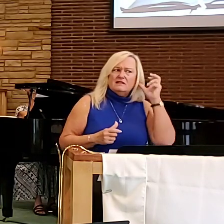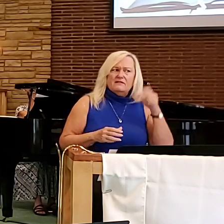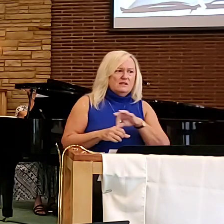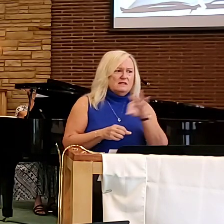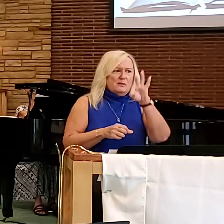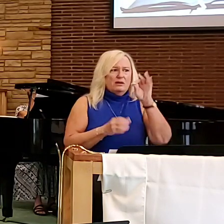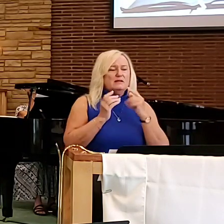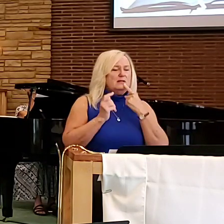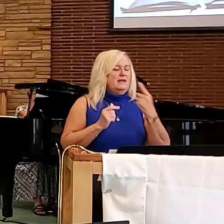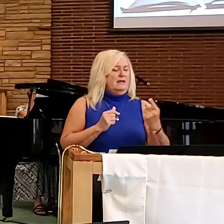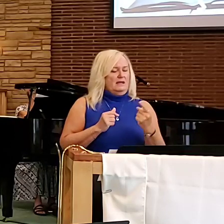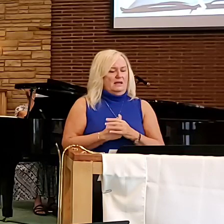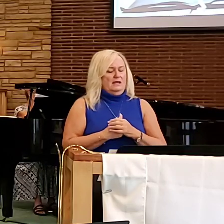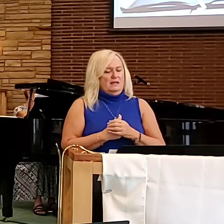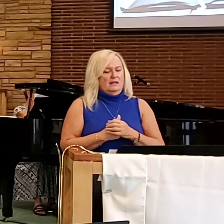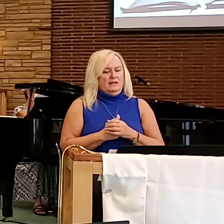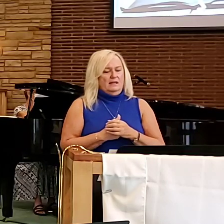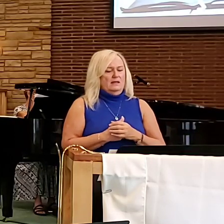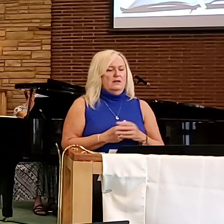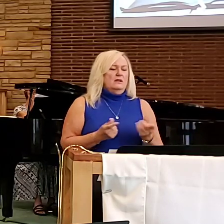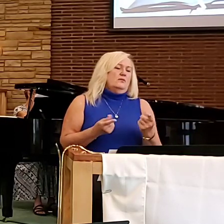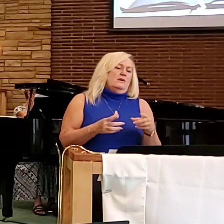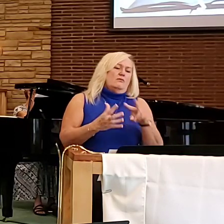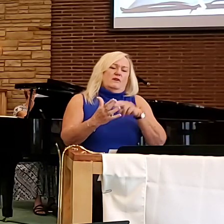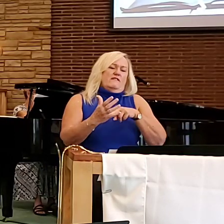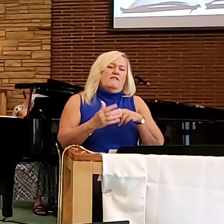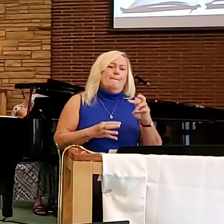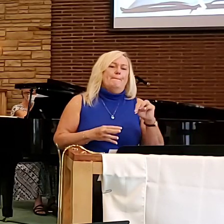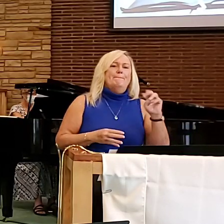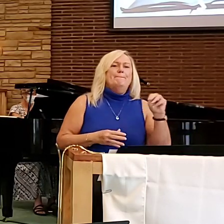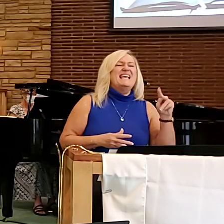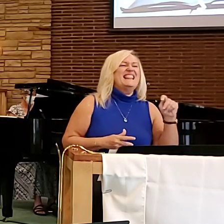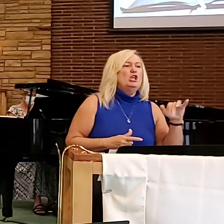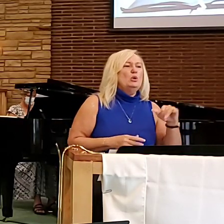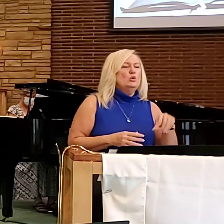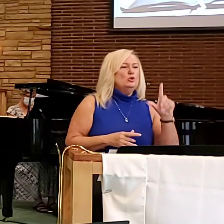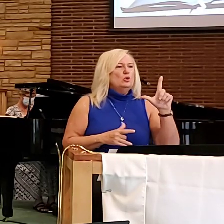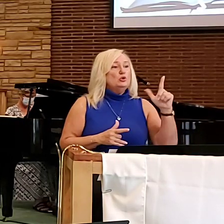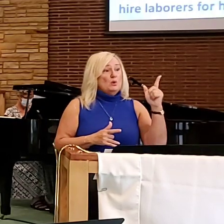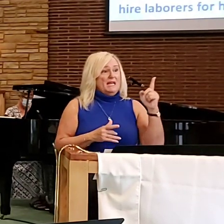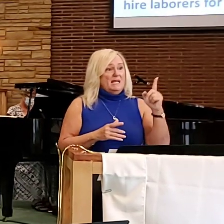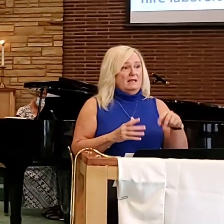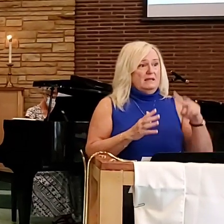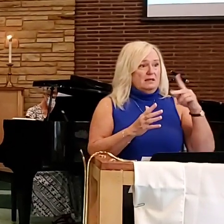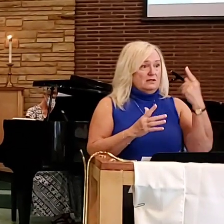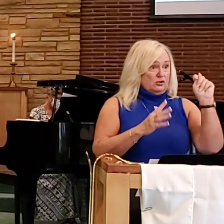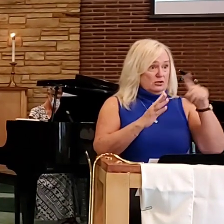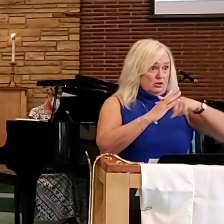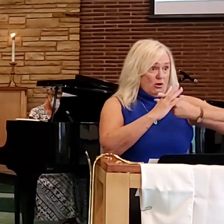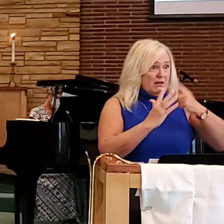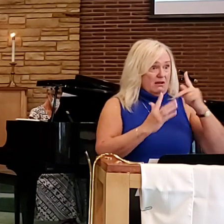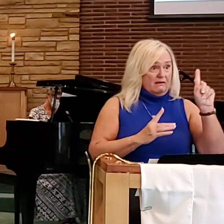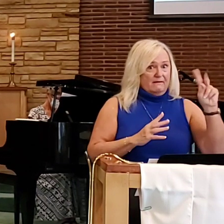Spirit speaking as we read from Matthew 20, beginning in verse 1.